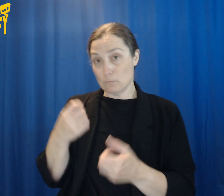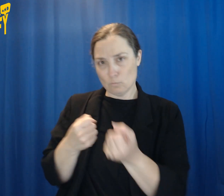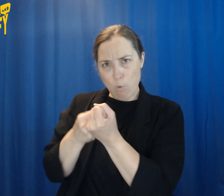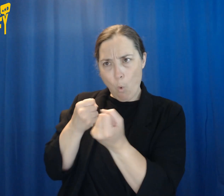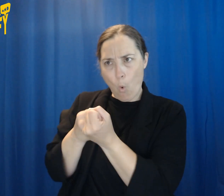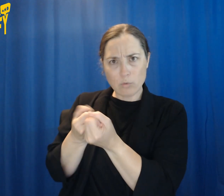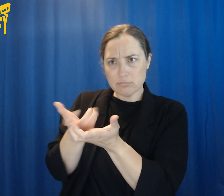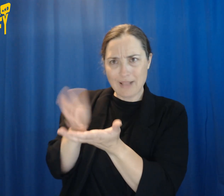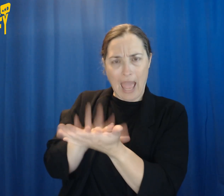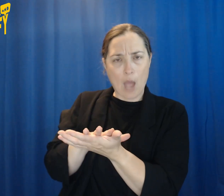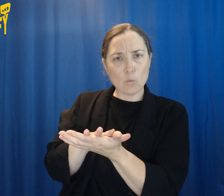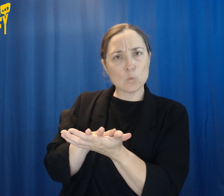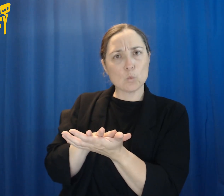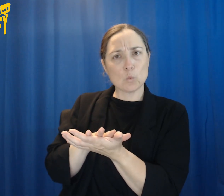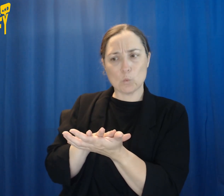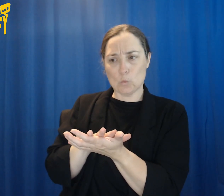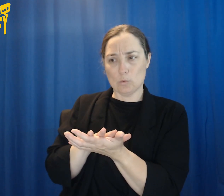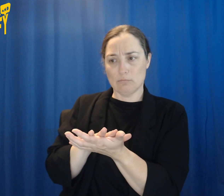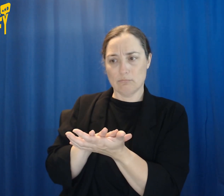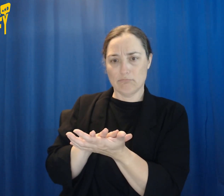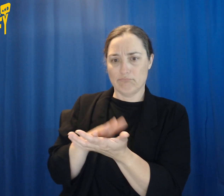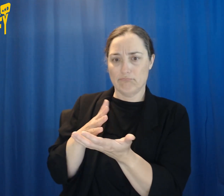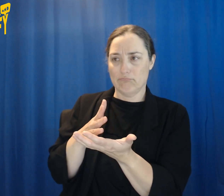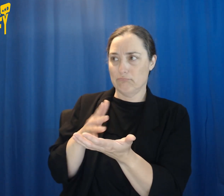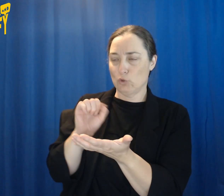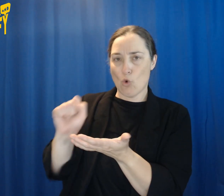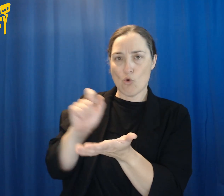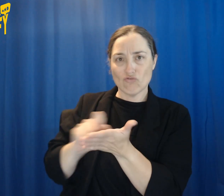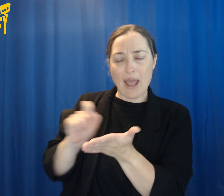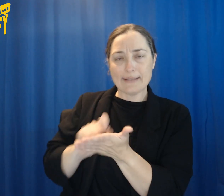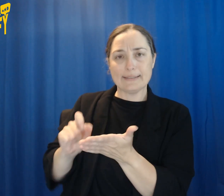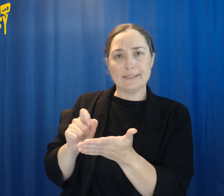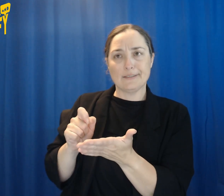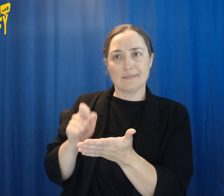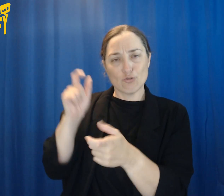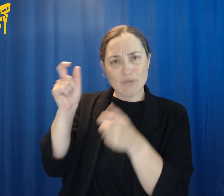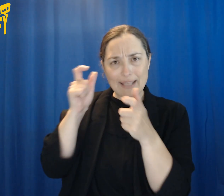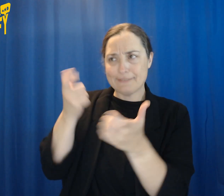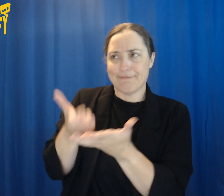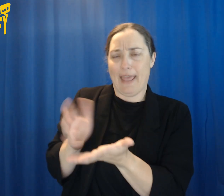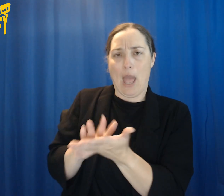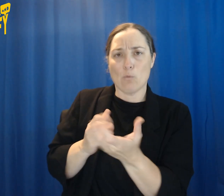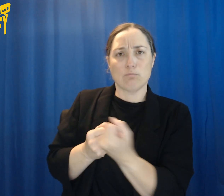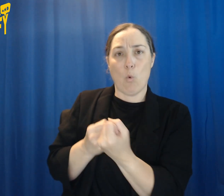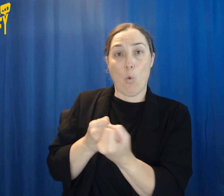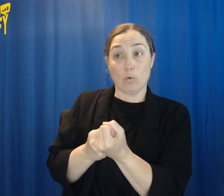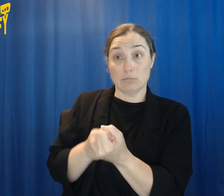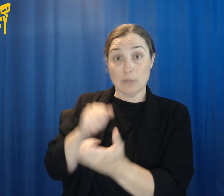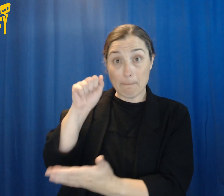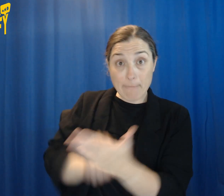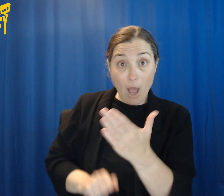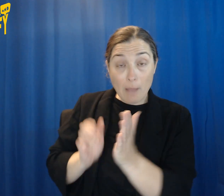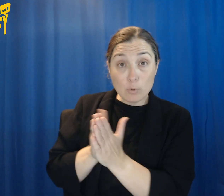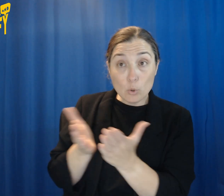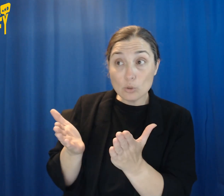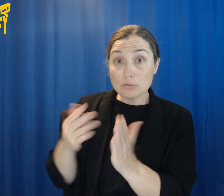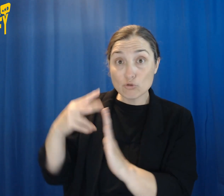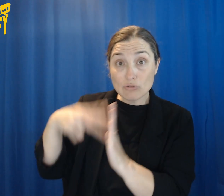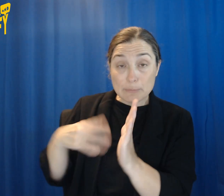in terms of being a writer and a creative. Is it as simple as buying your book and reading your book? Buy my